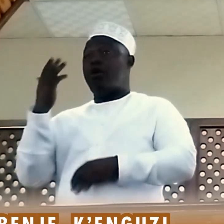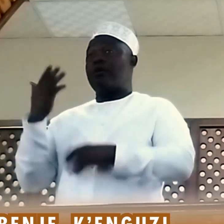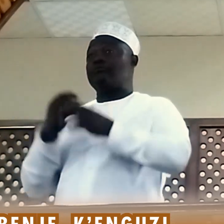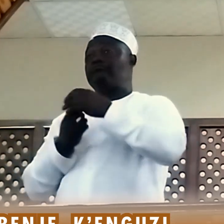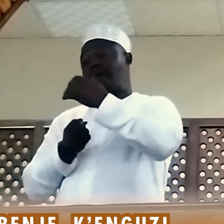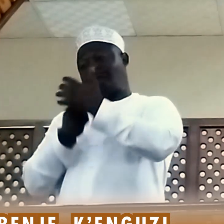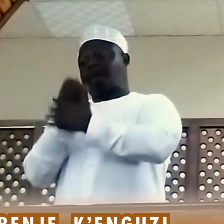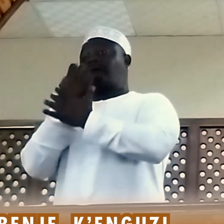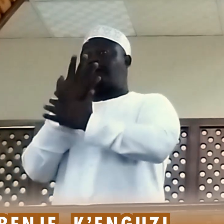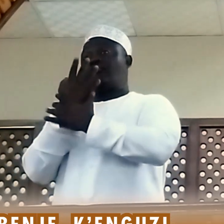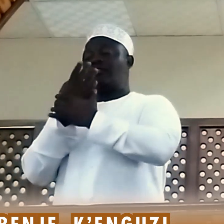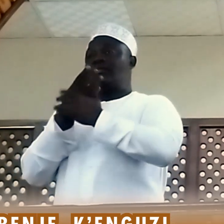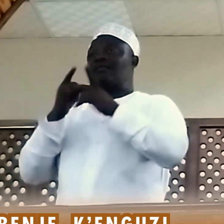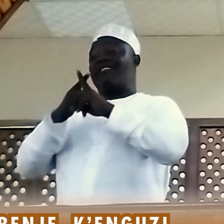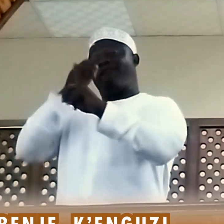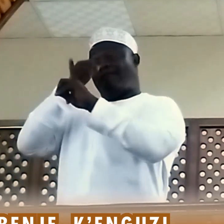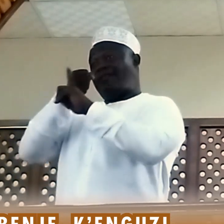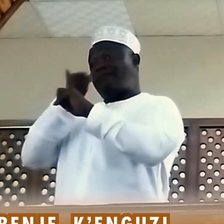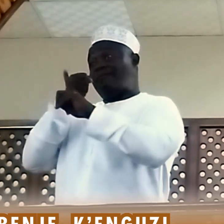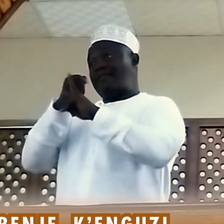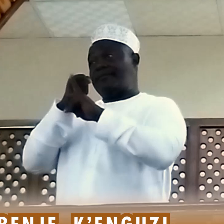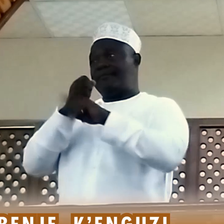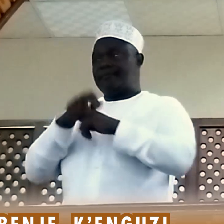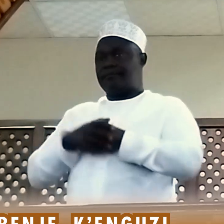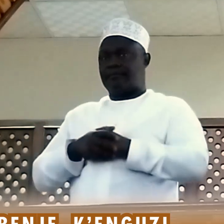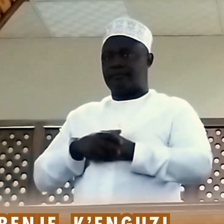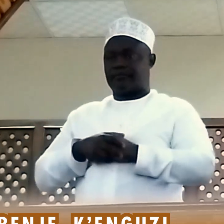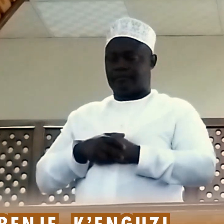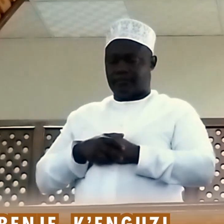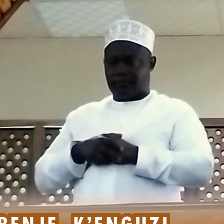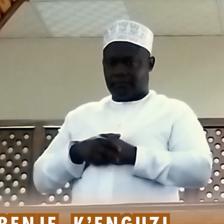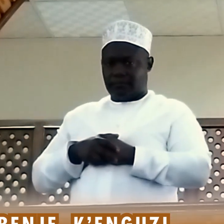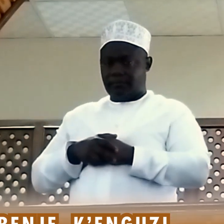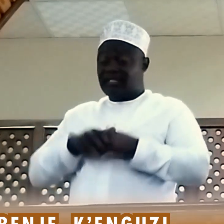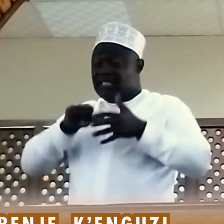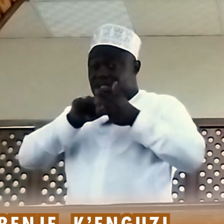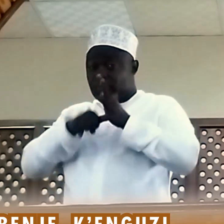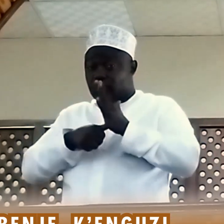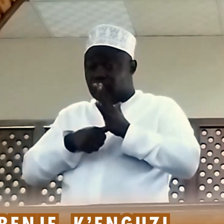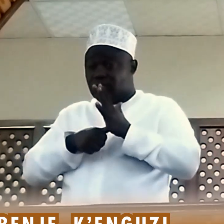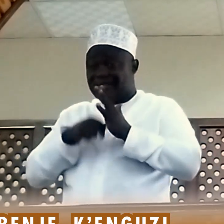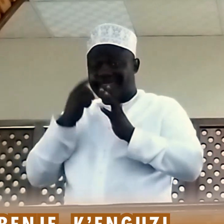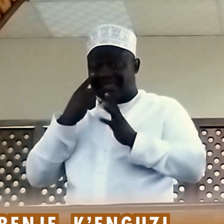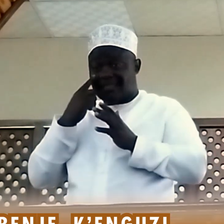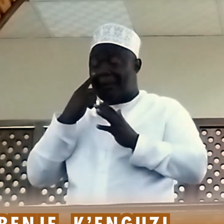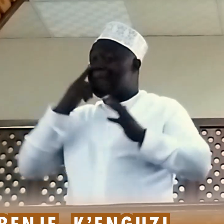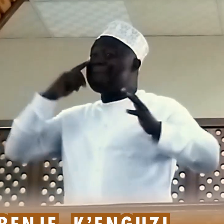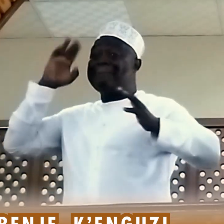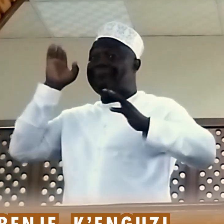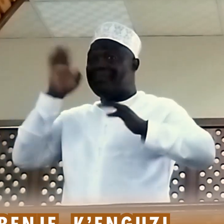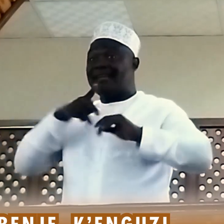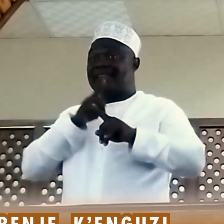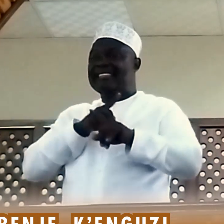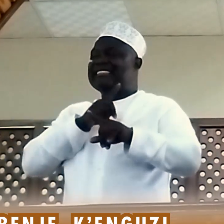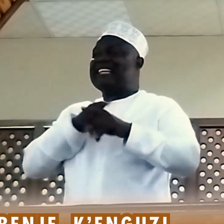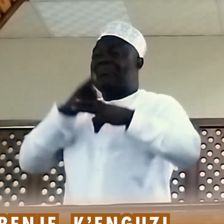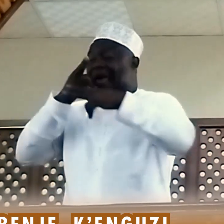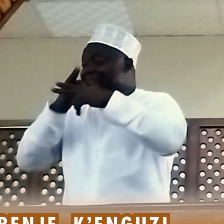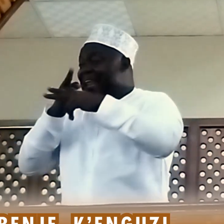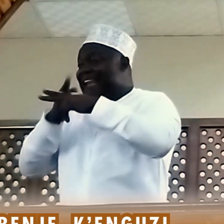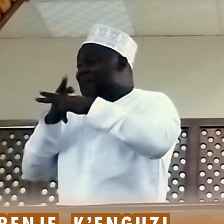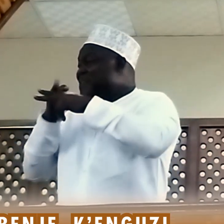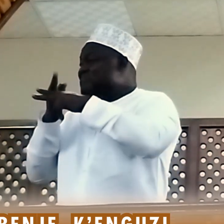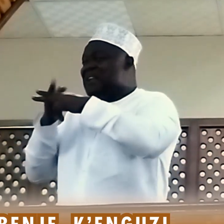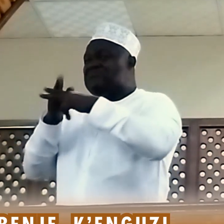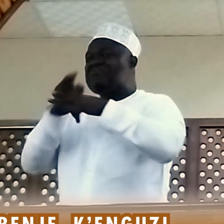tuveeyo okugirwanyisa ku nsonga eno ey'okubeera nti ddala okumanya nga mbi ne bweba ogituumya erinnya ki ne